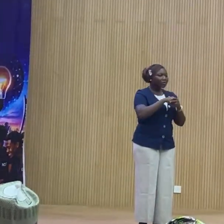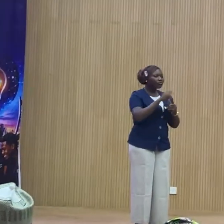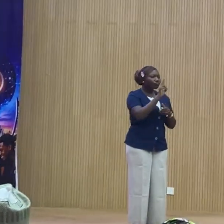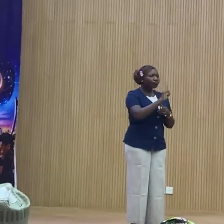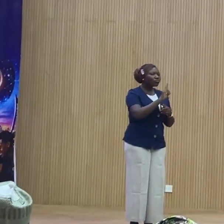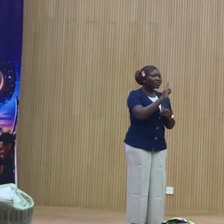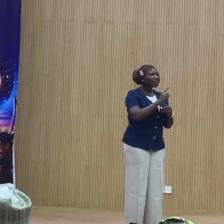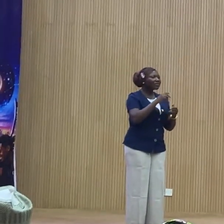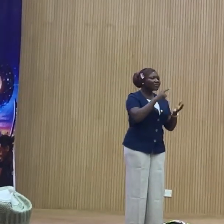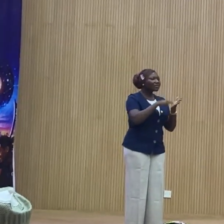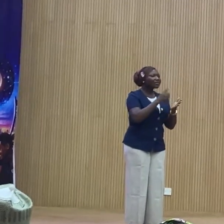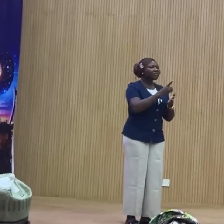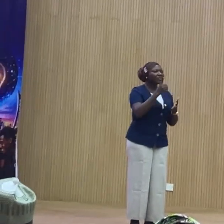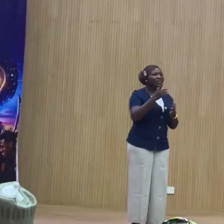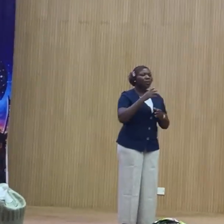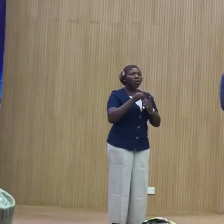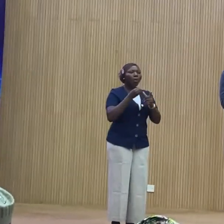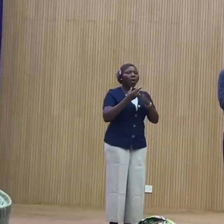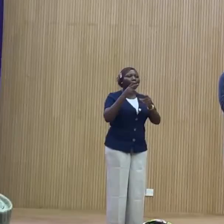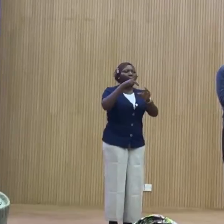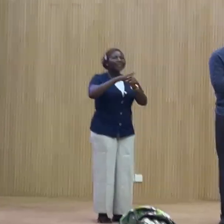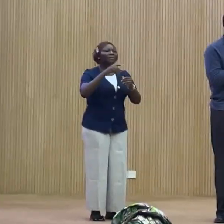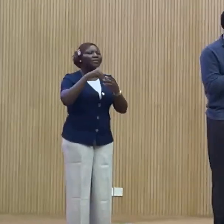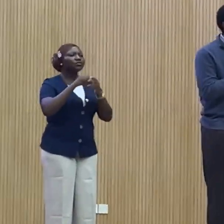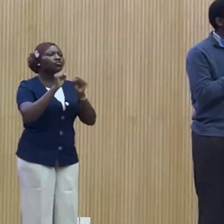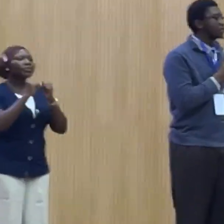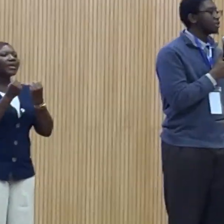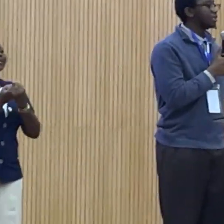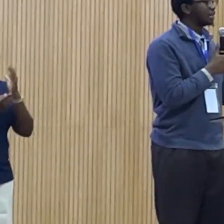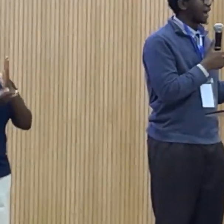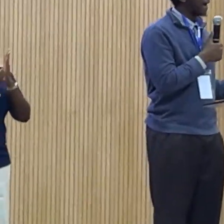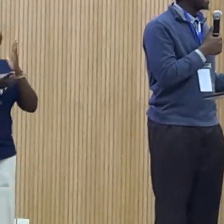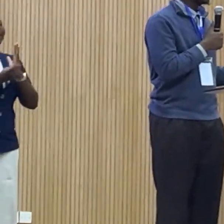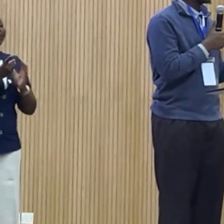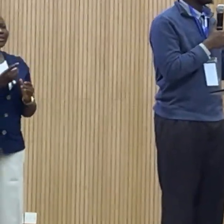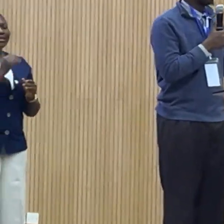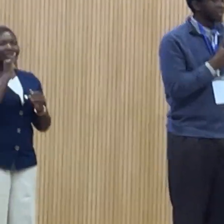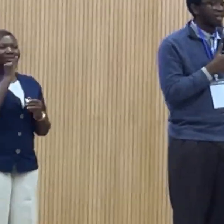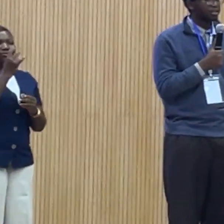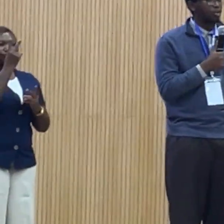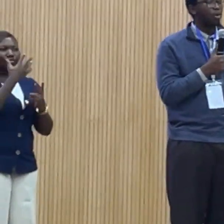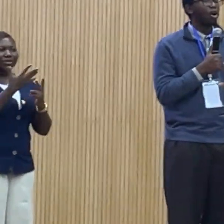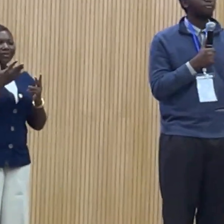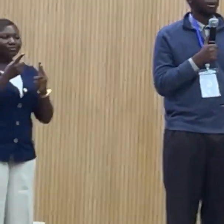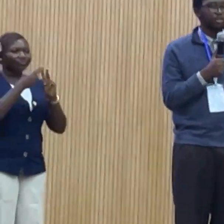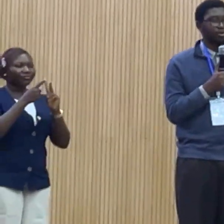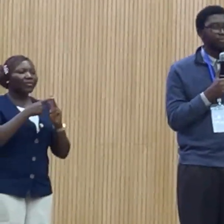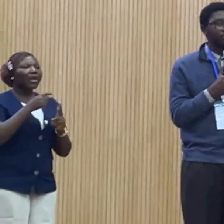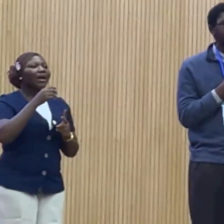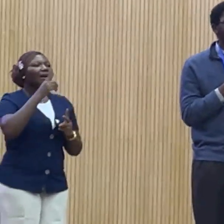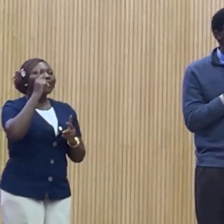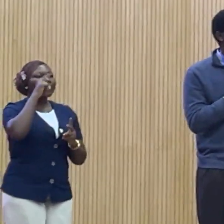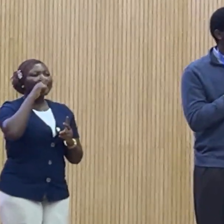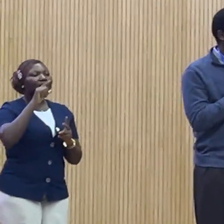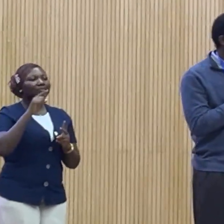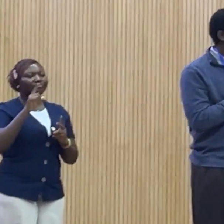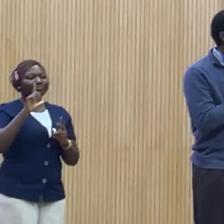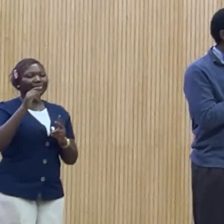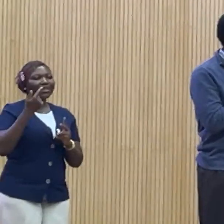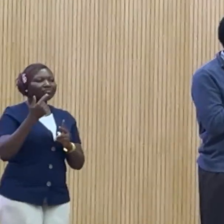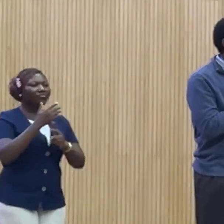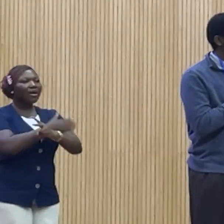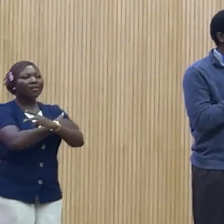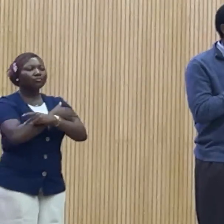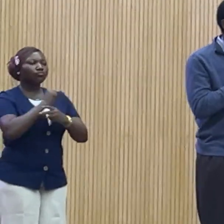digital society were two main things. First of all, the existing solutions that they had, like prosthetics, were non-functional. The